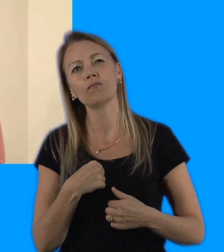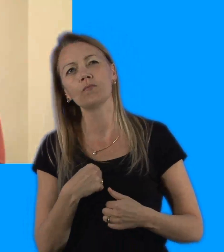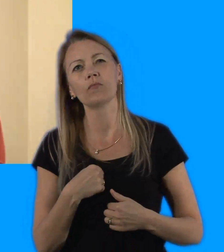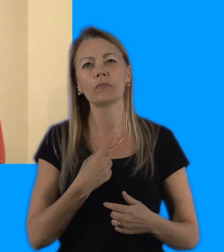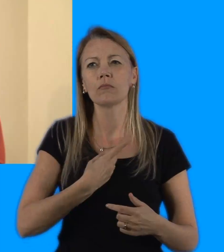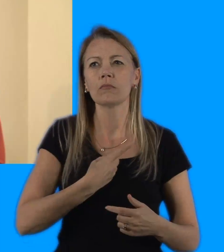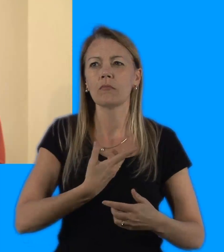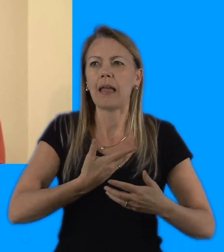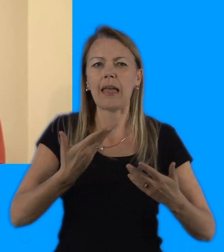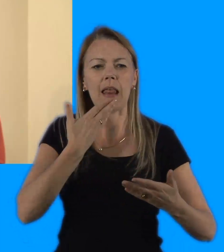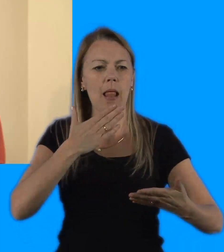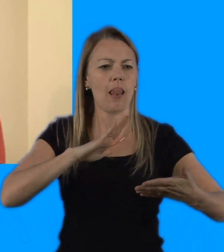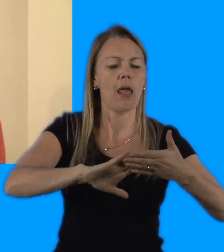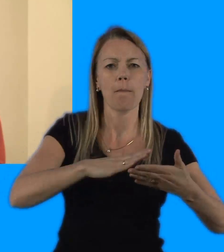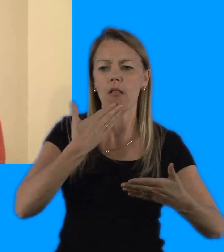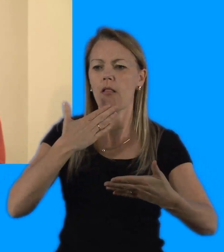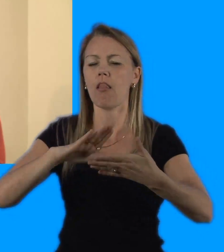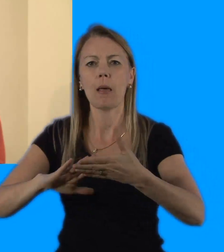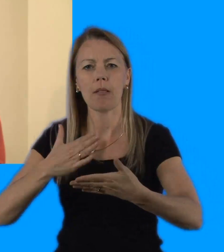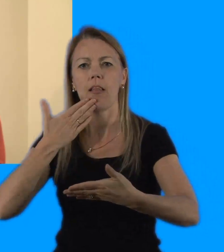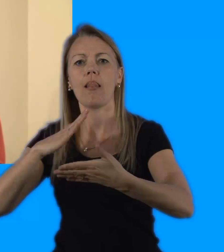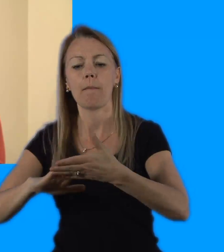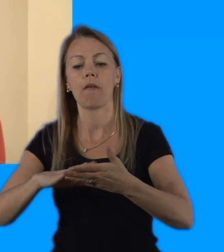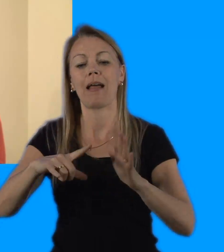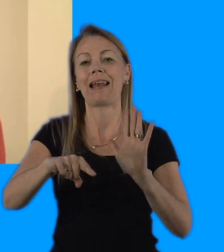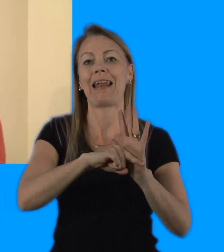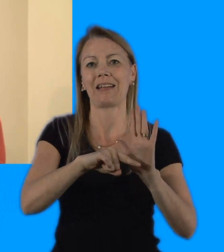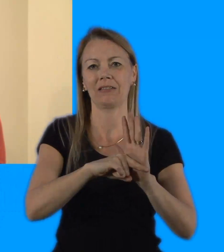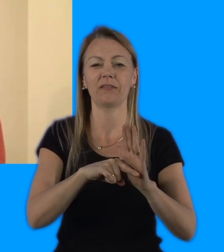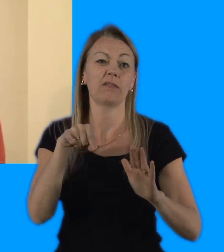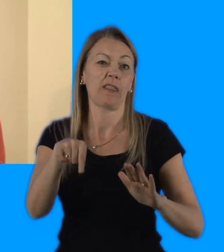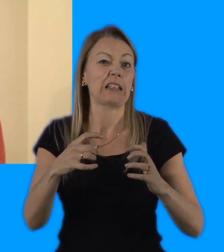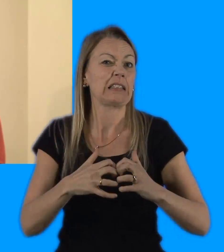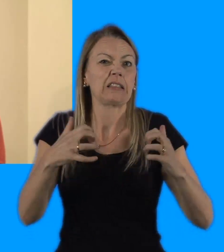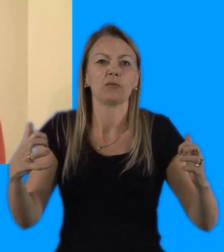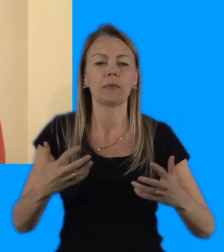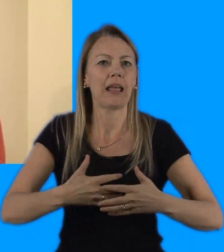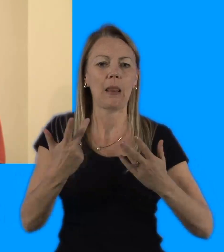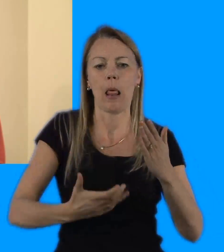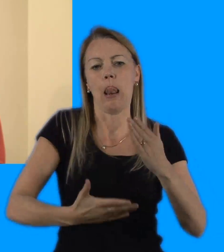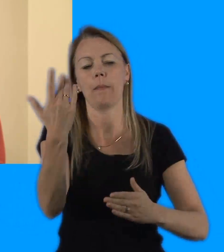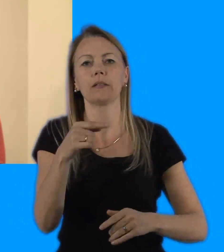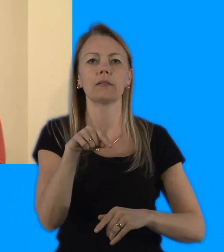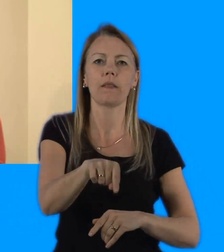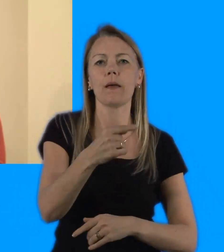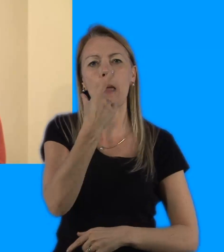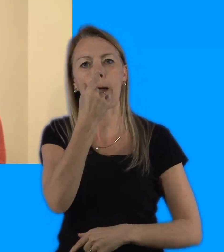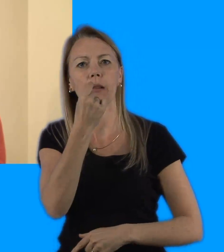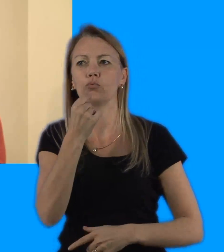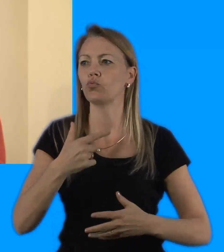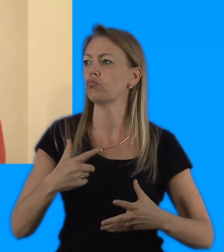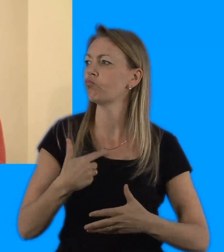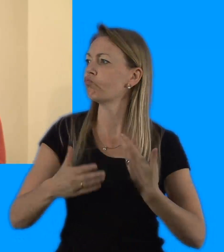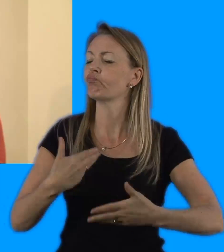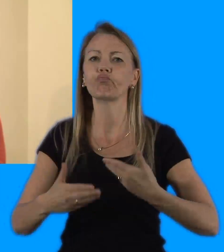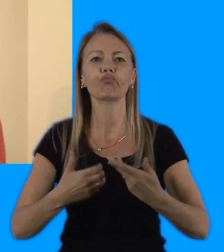I think any label that's attached to people in a negative way is a form of sectarianism. Anything that limits their